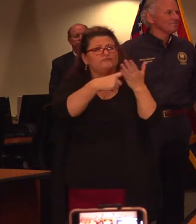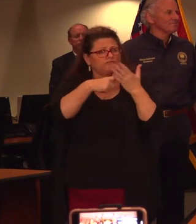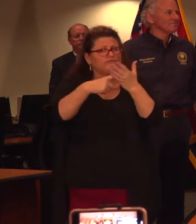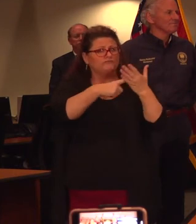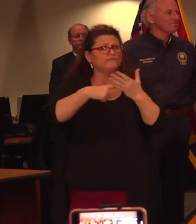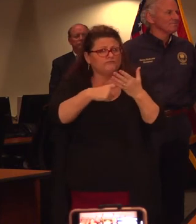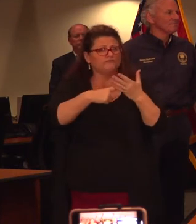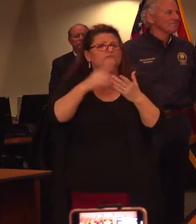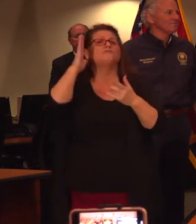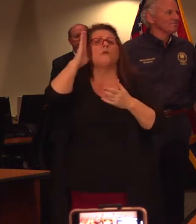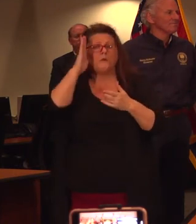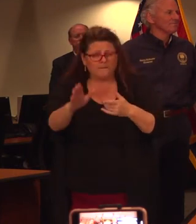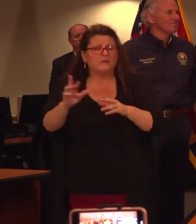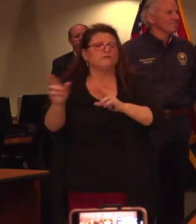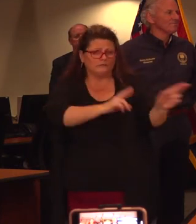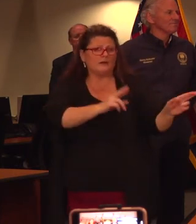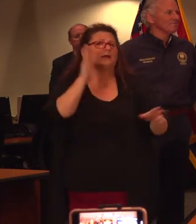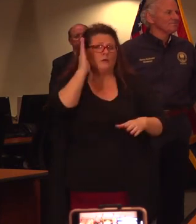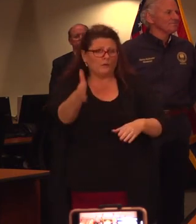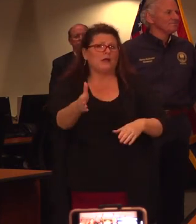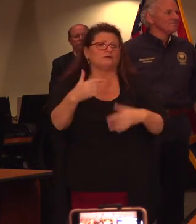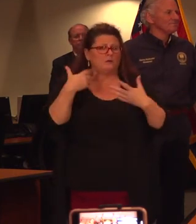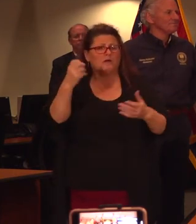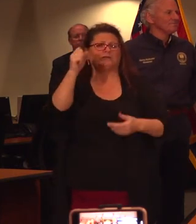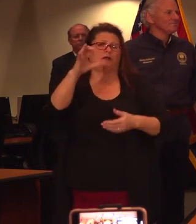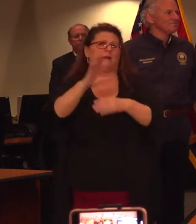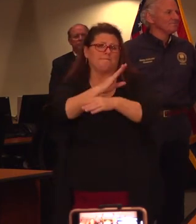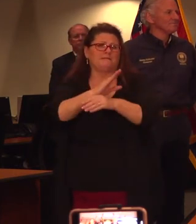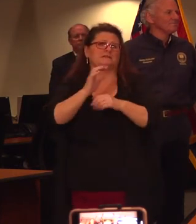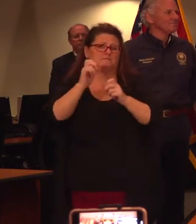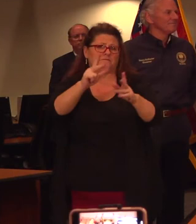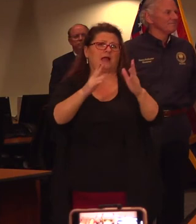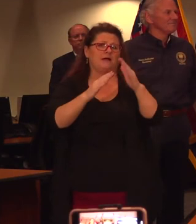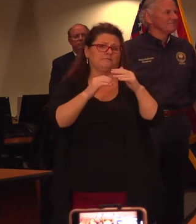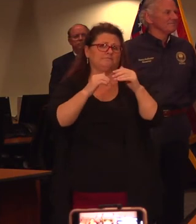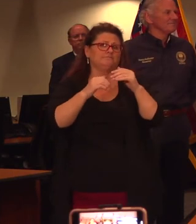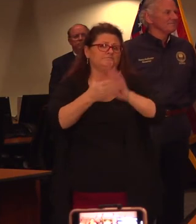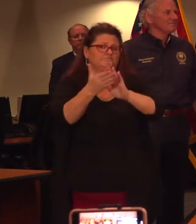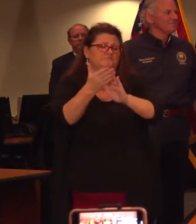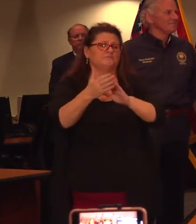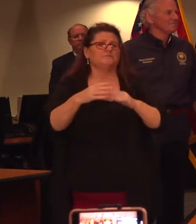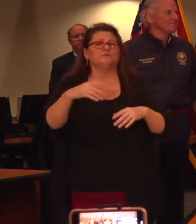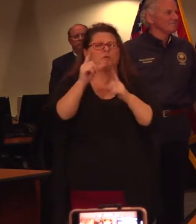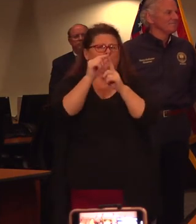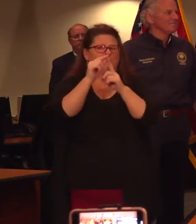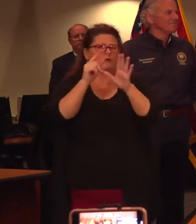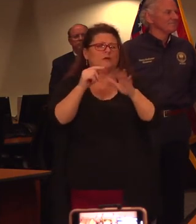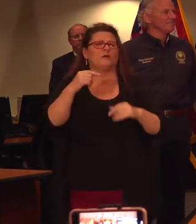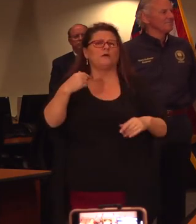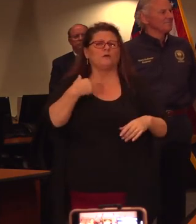and we will be ready, and we will be ready to bring South Carolina business back. And one other thing, just we seem to all be talking